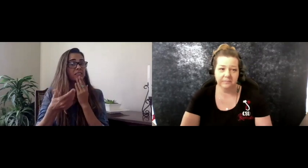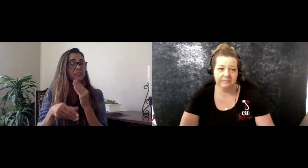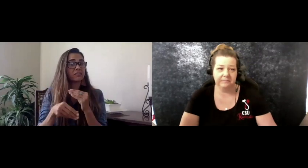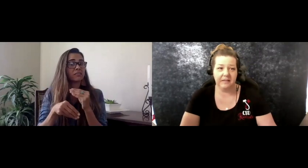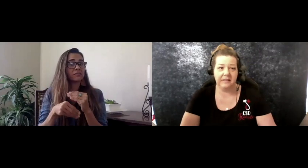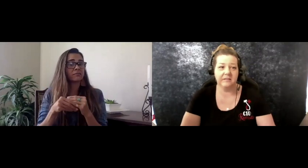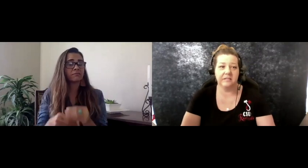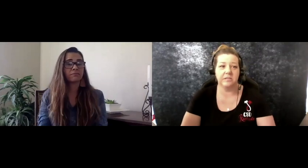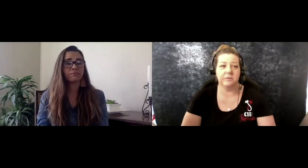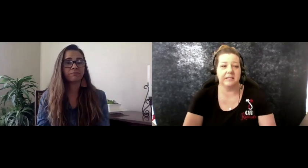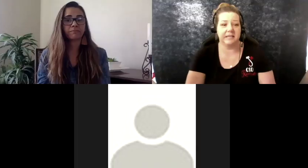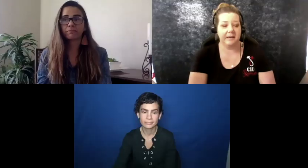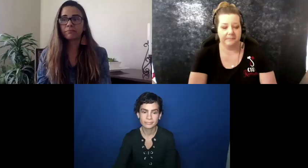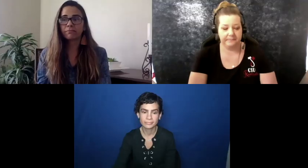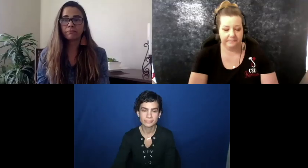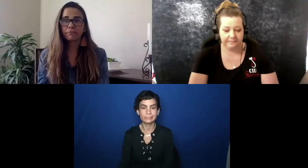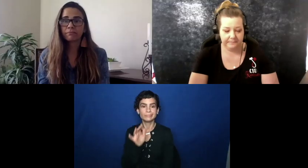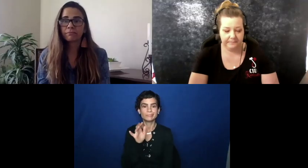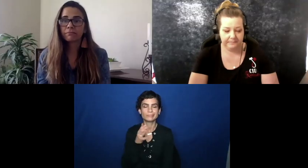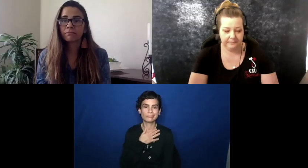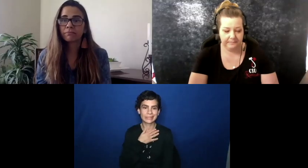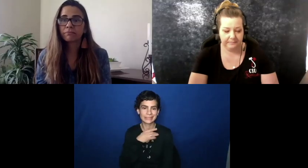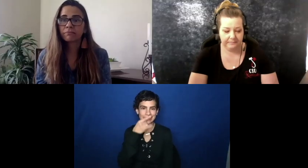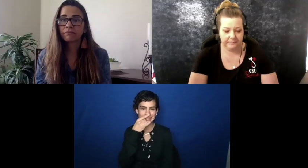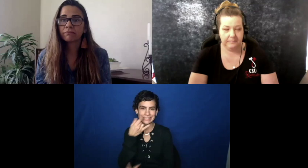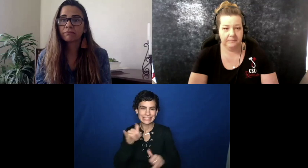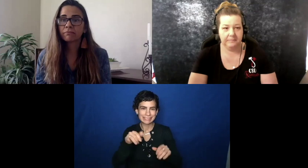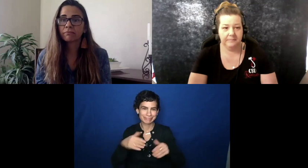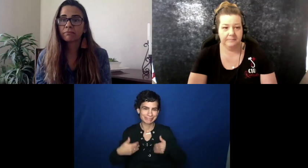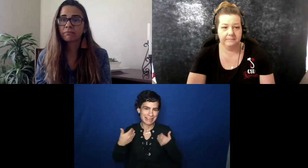Esther. Anything else that you would like to add?